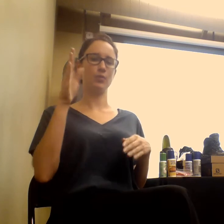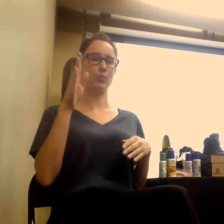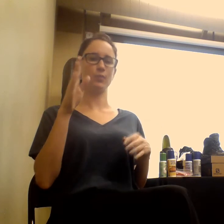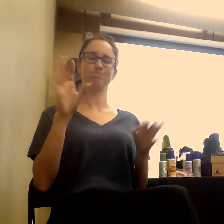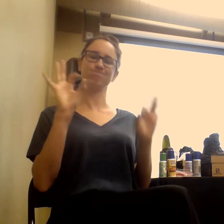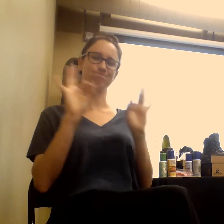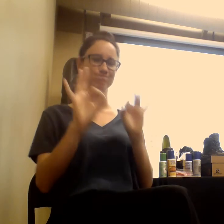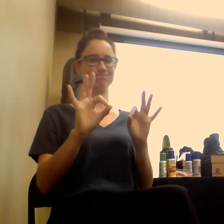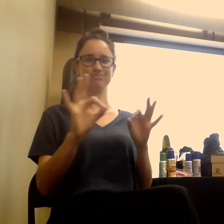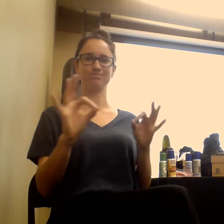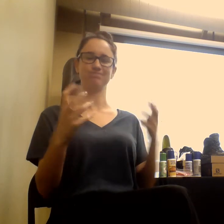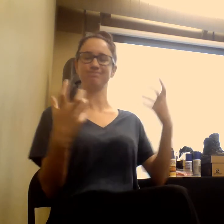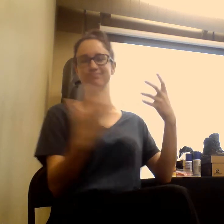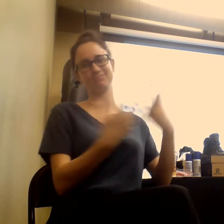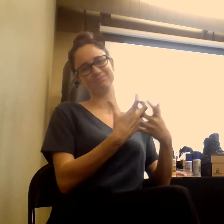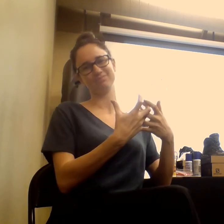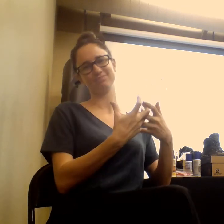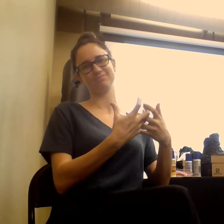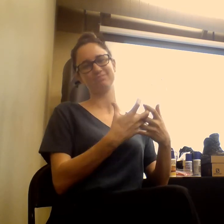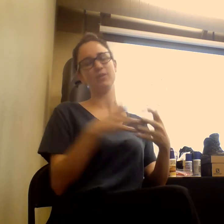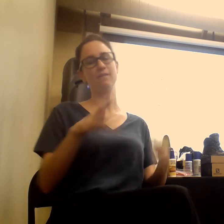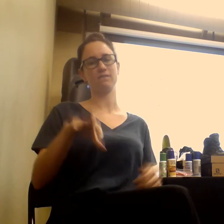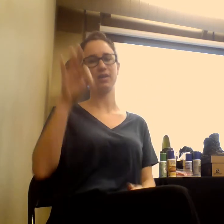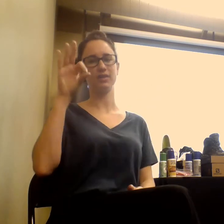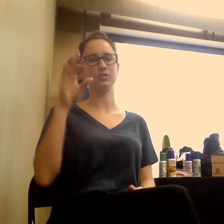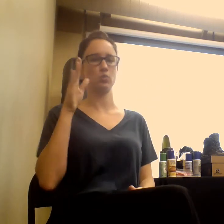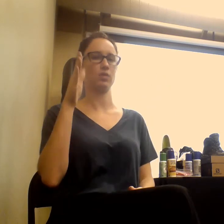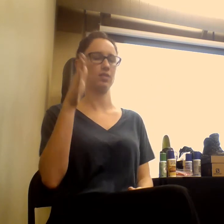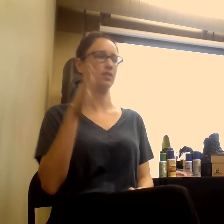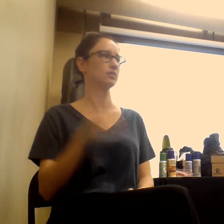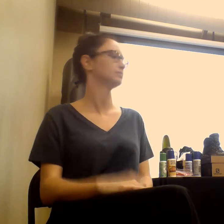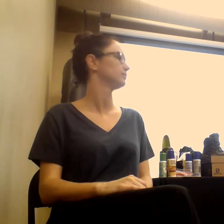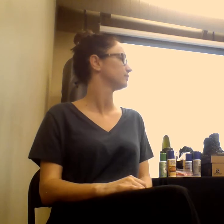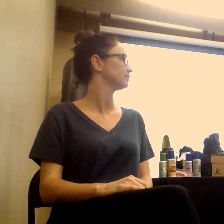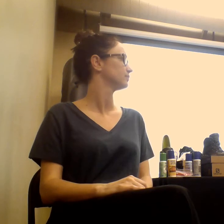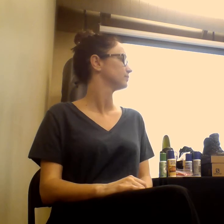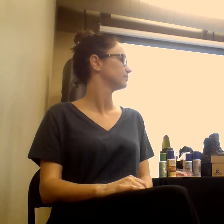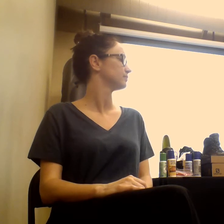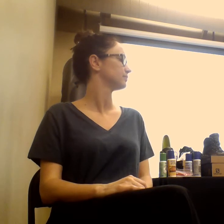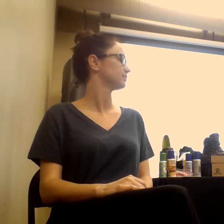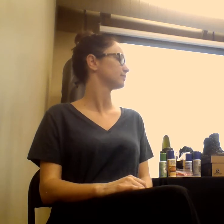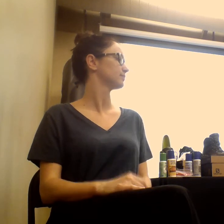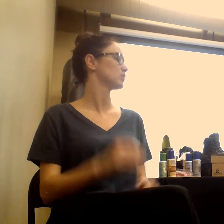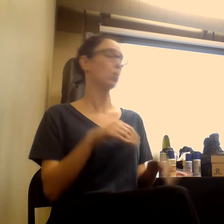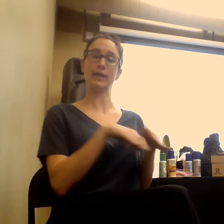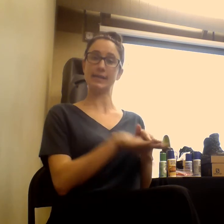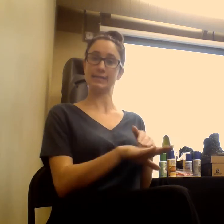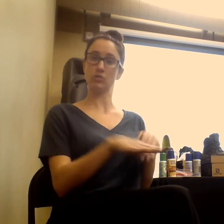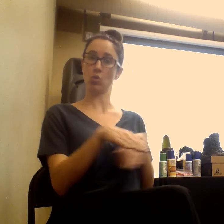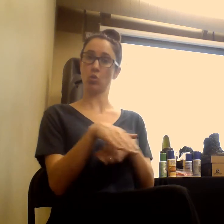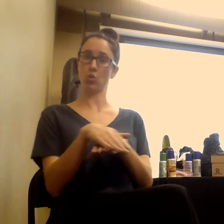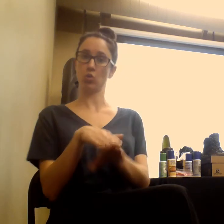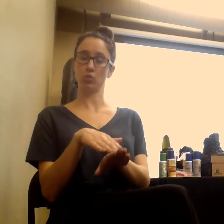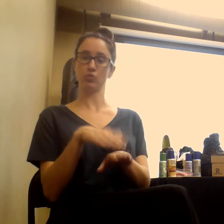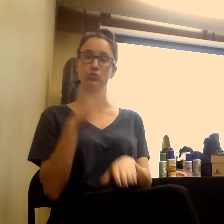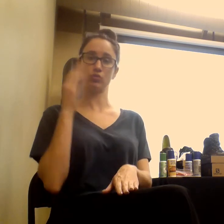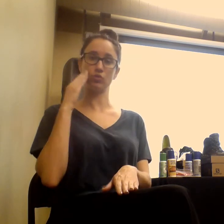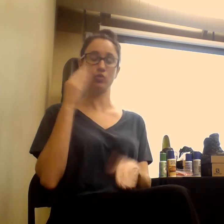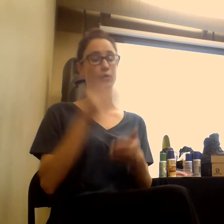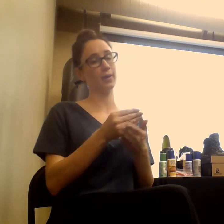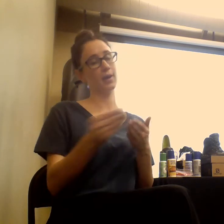here with getting hiking boots and not getting insoles. And I've heard people say, why don't they just put good ones in them from the factory?